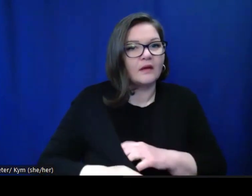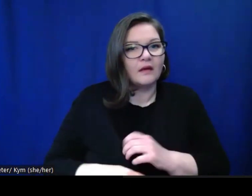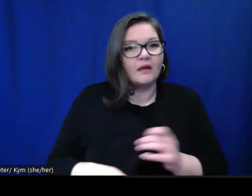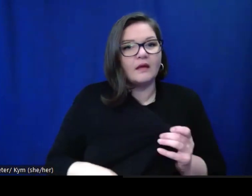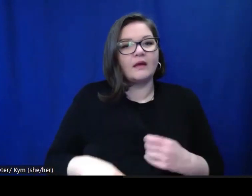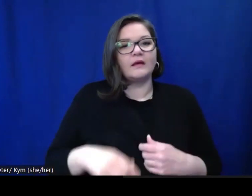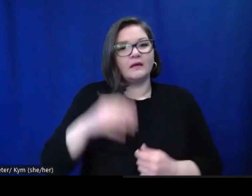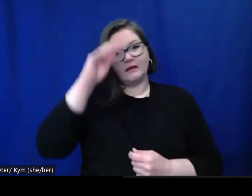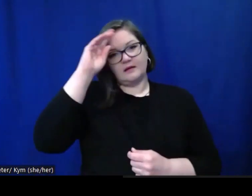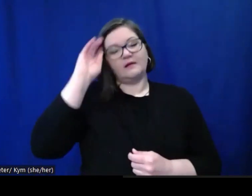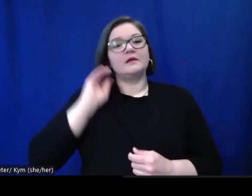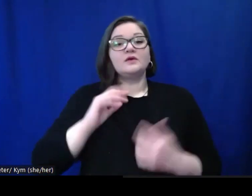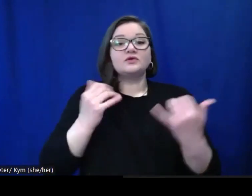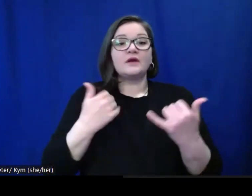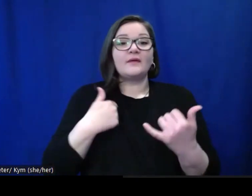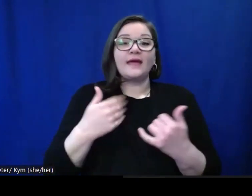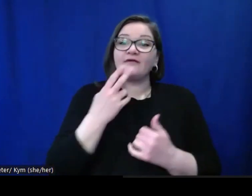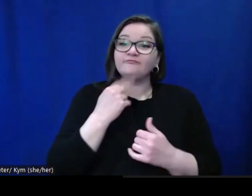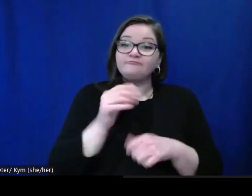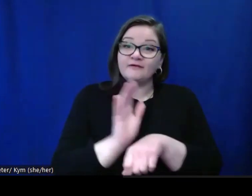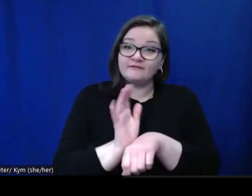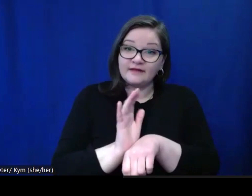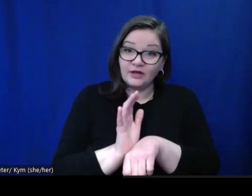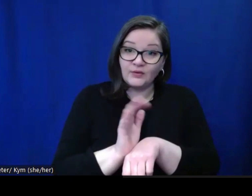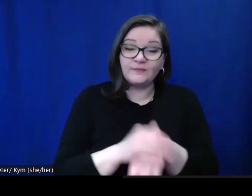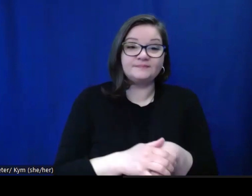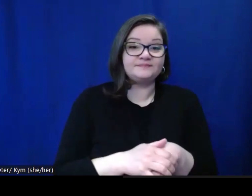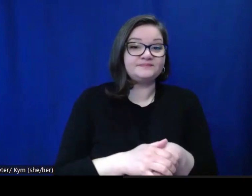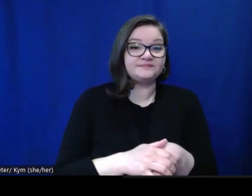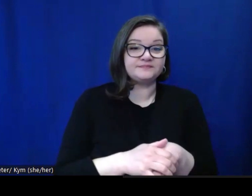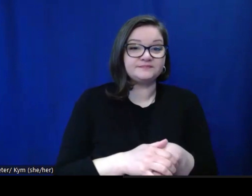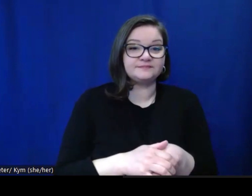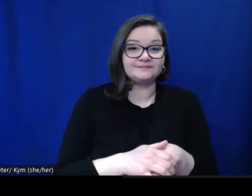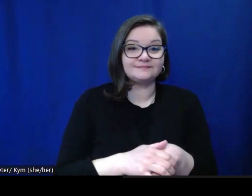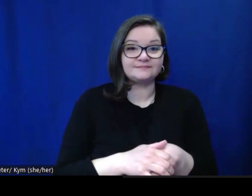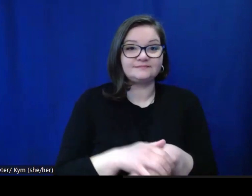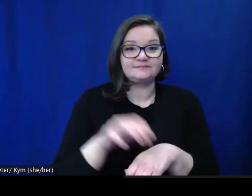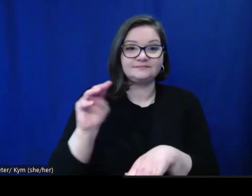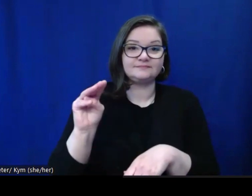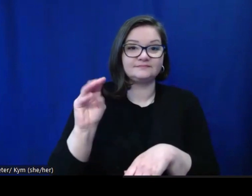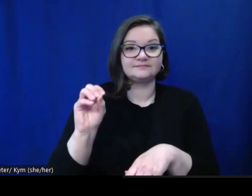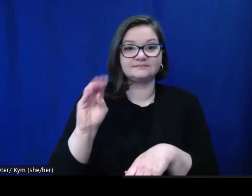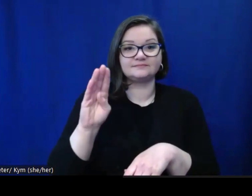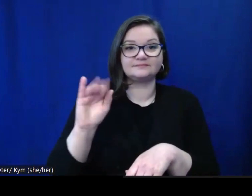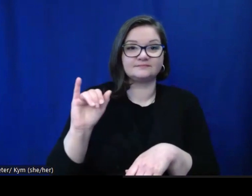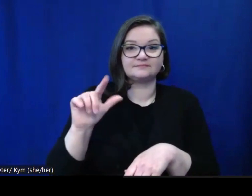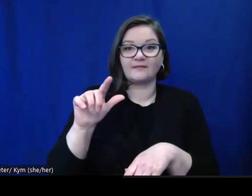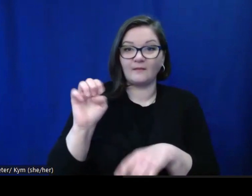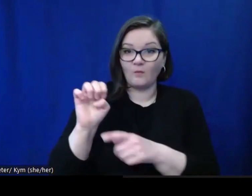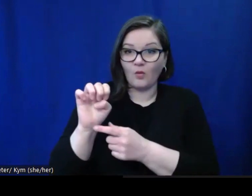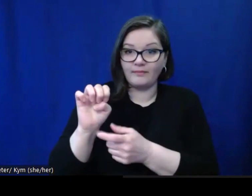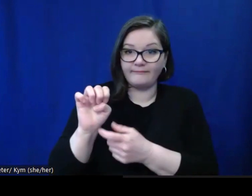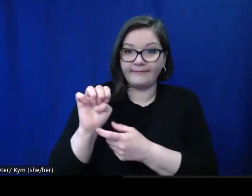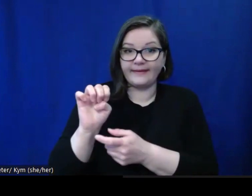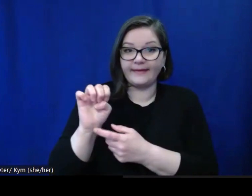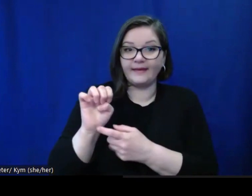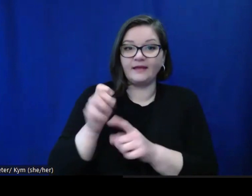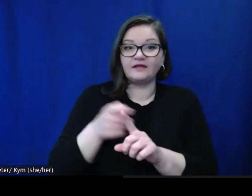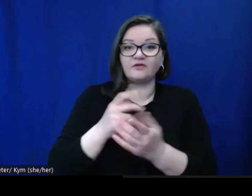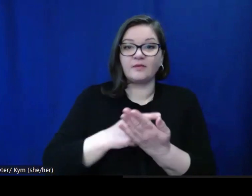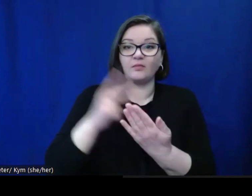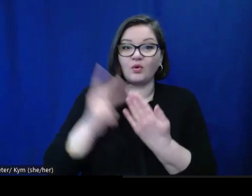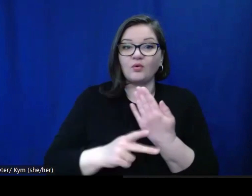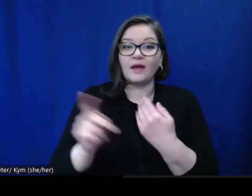So I have a little video here. This is Mobile. And this comes out of a program in